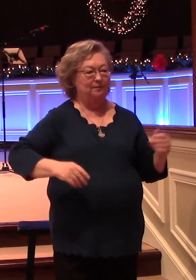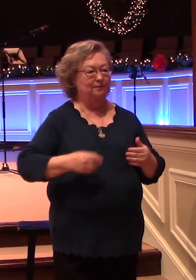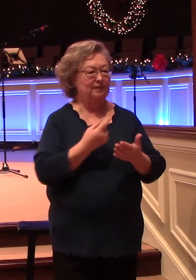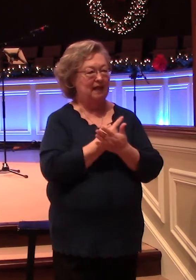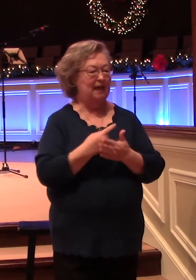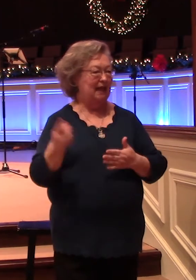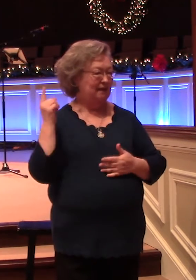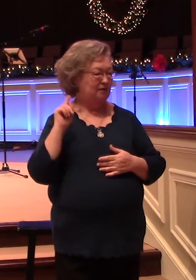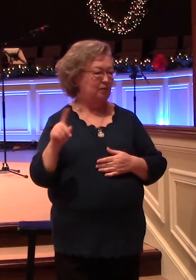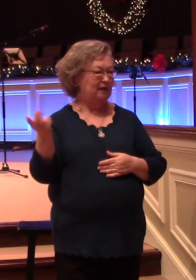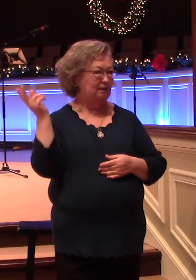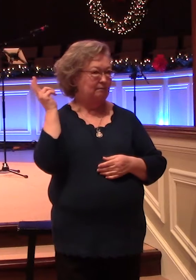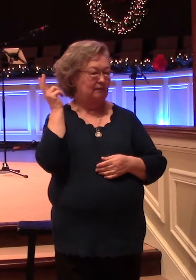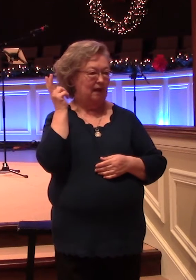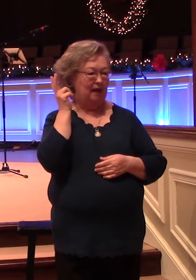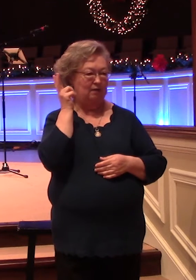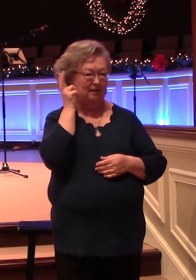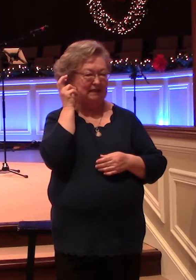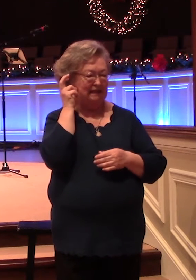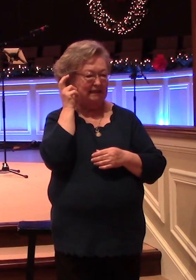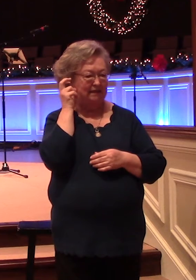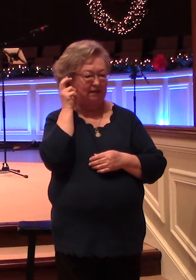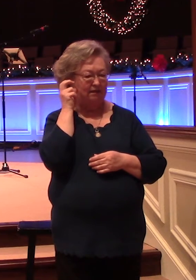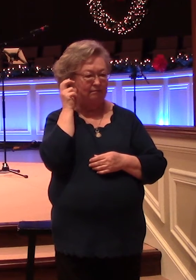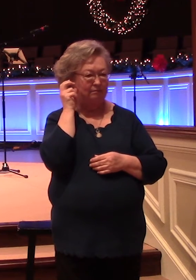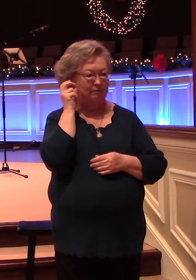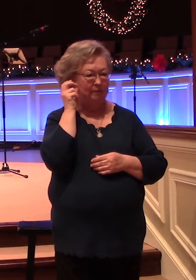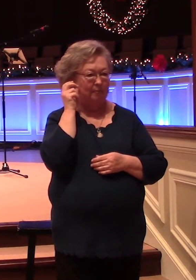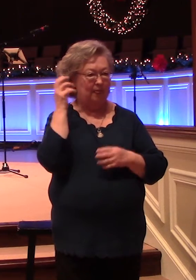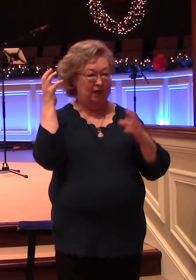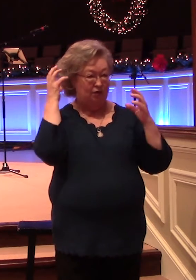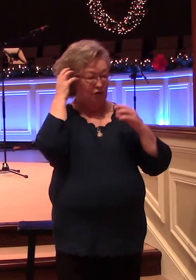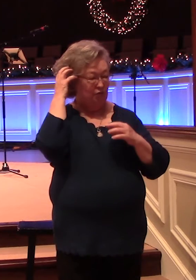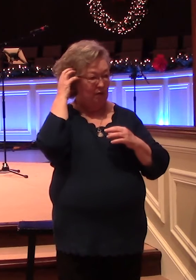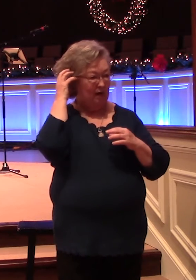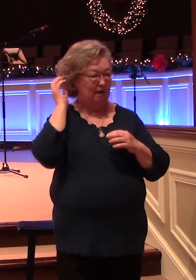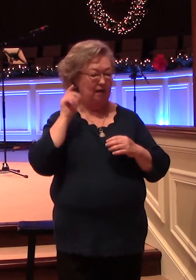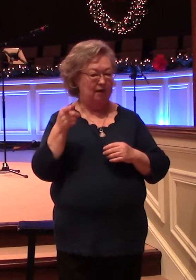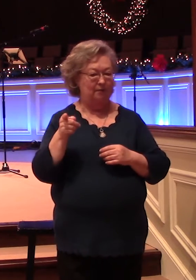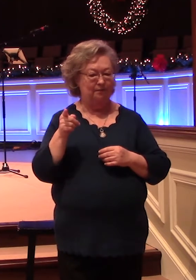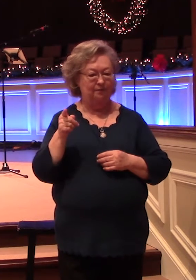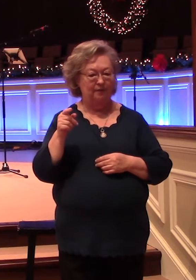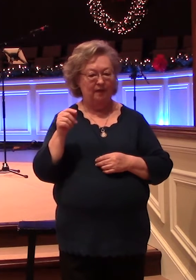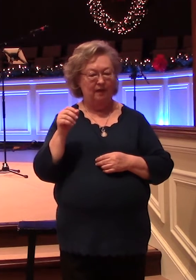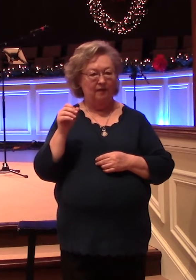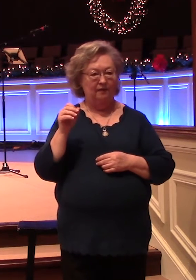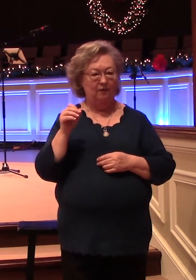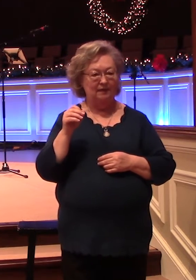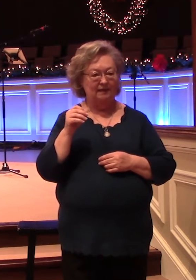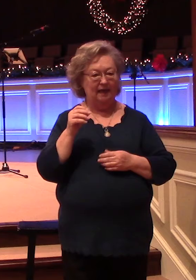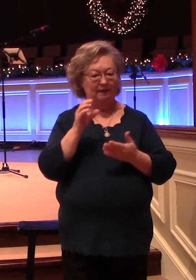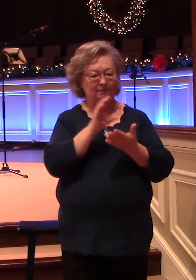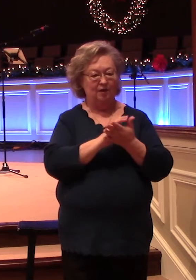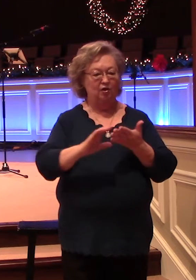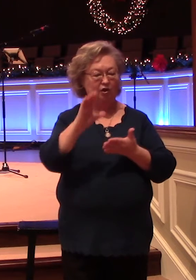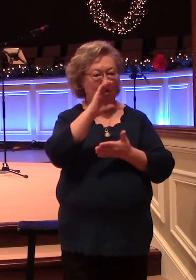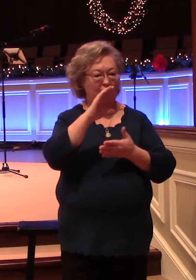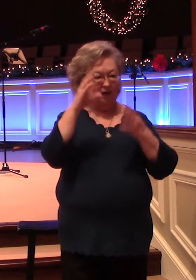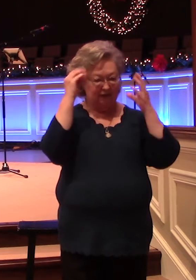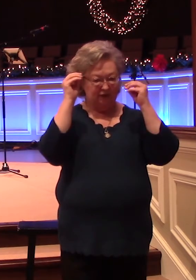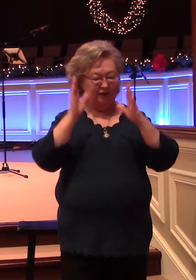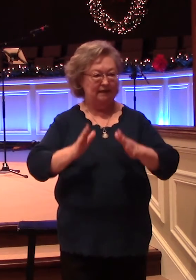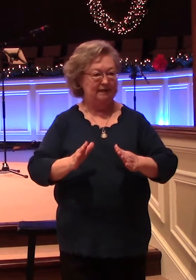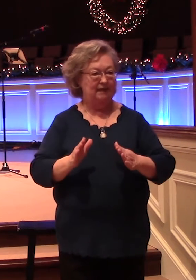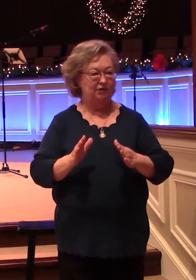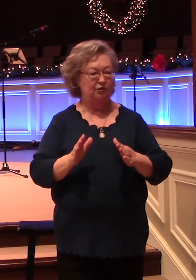Christian college had a young, probably freshman level kid who was a doubter and a cynic, and at the end of one of